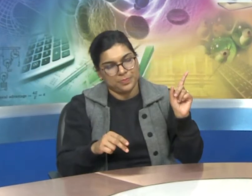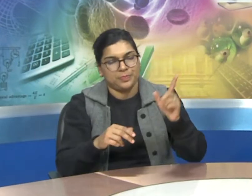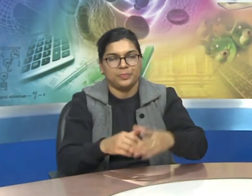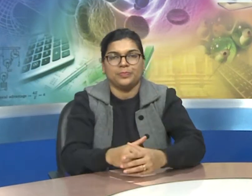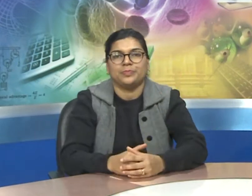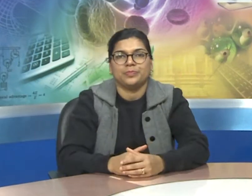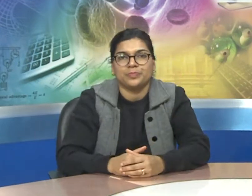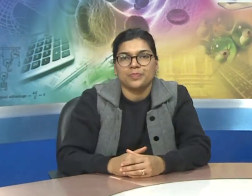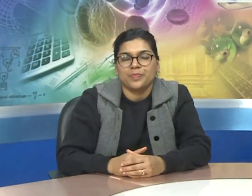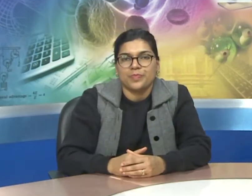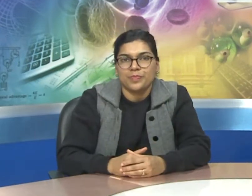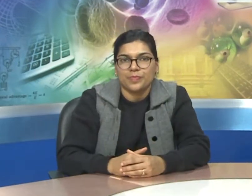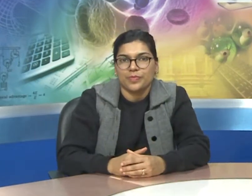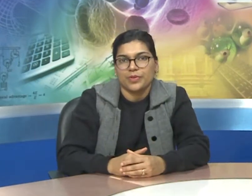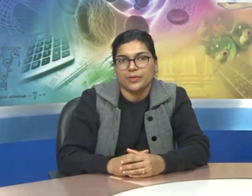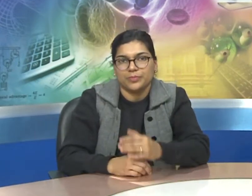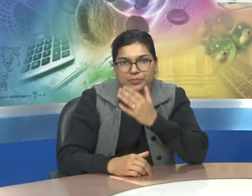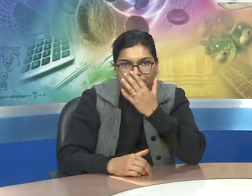animated images.